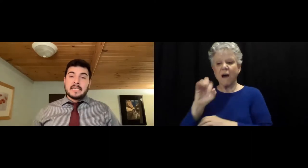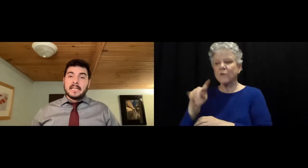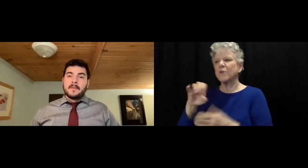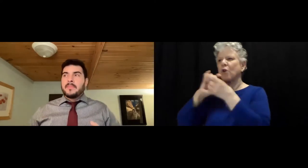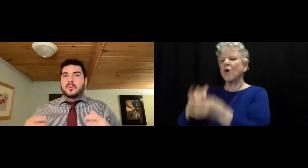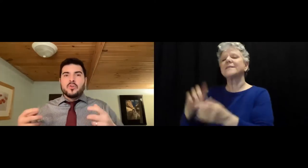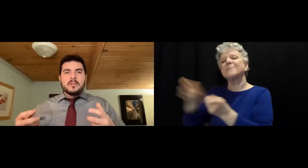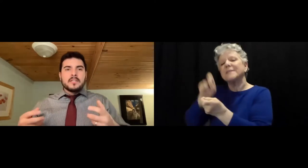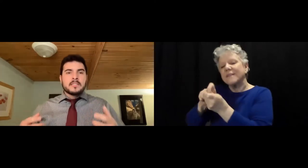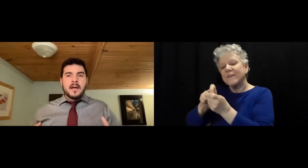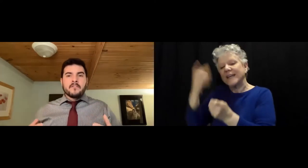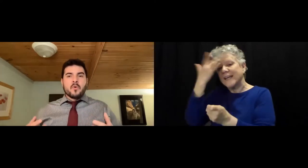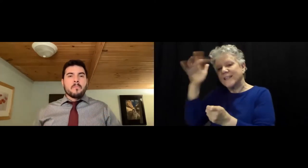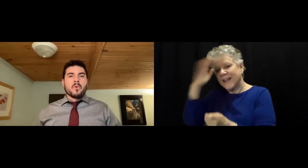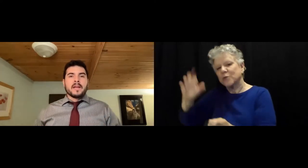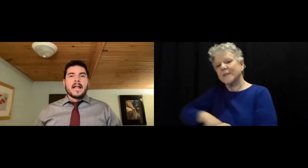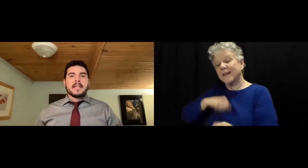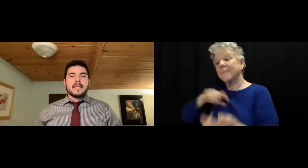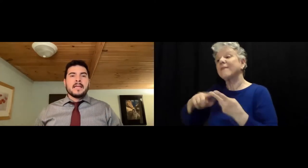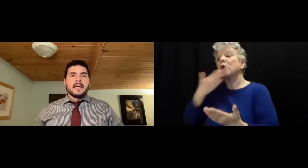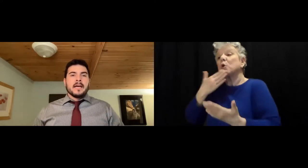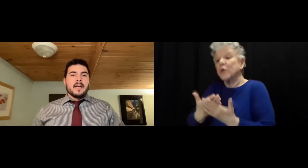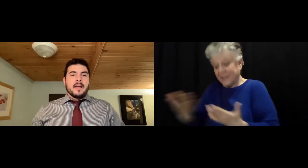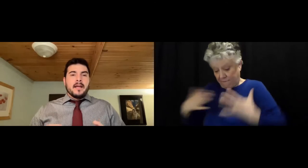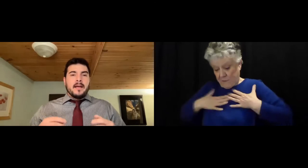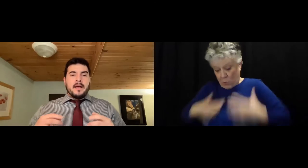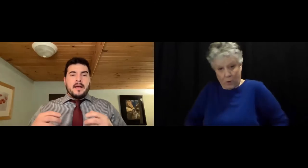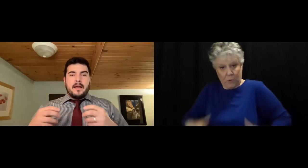intellectual dignity, the goodness of corporeality,